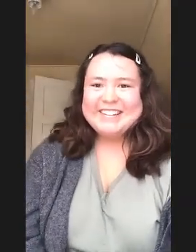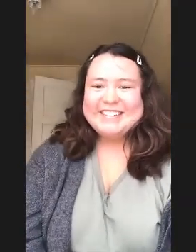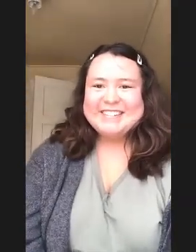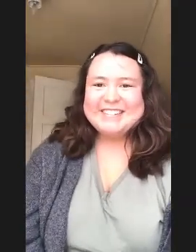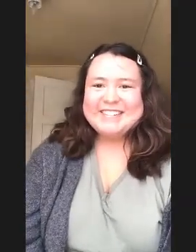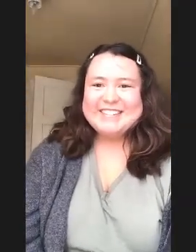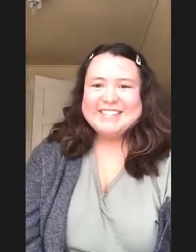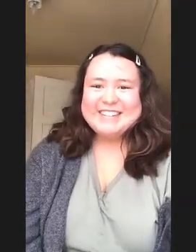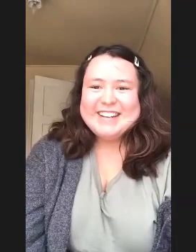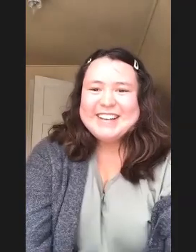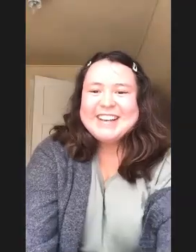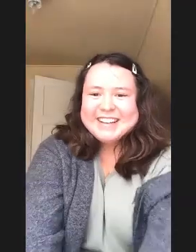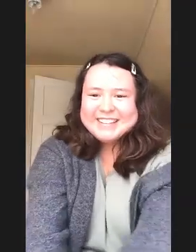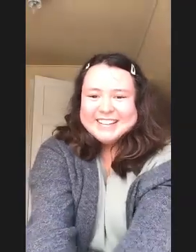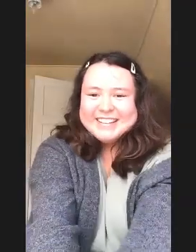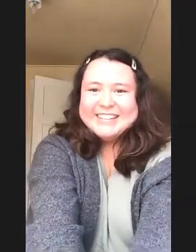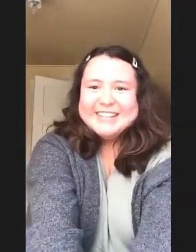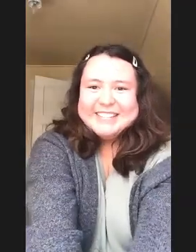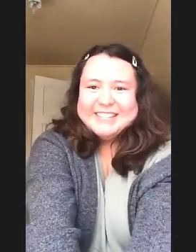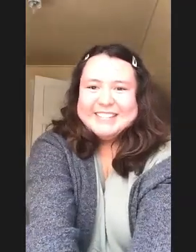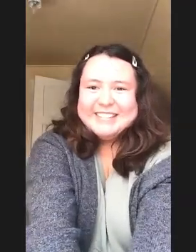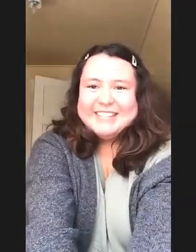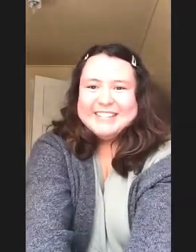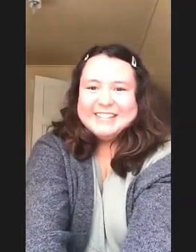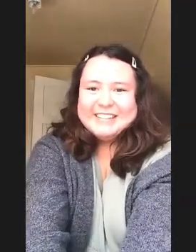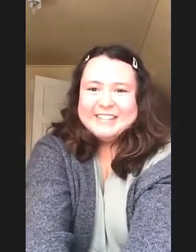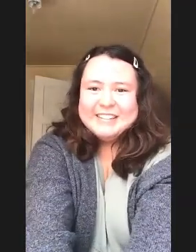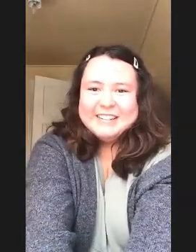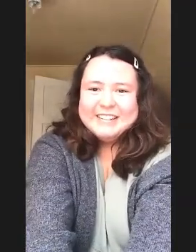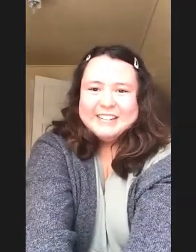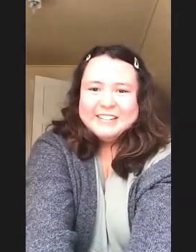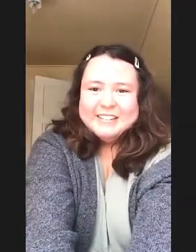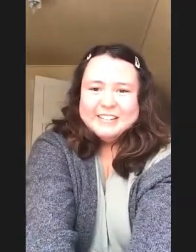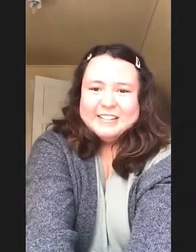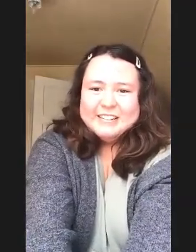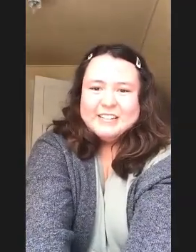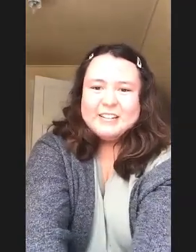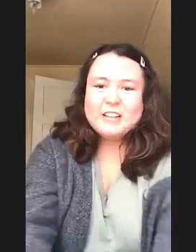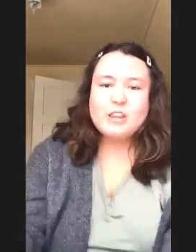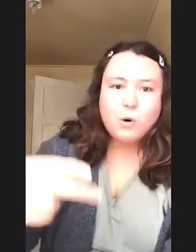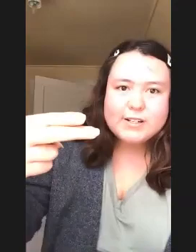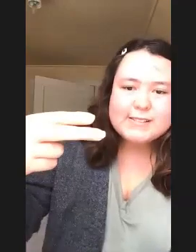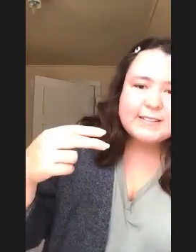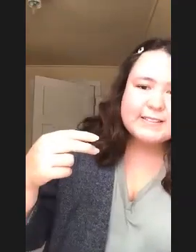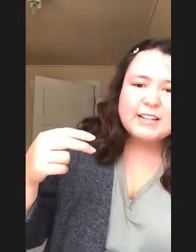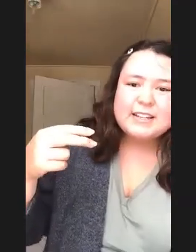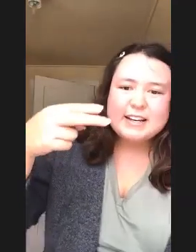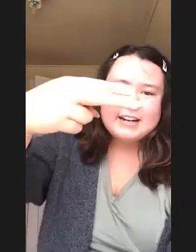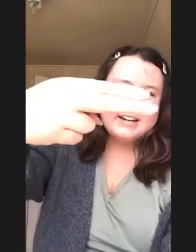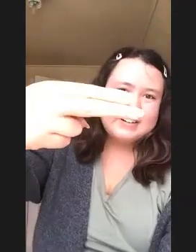I like that. Yeah. Oh my gosh, can you do kitten again? That's so challenging. Kitten? So horse.